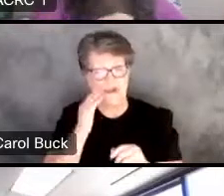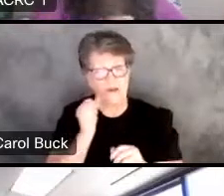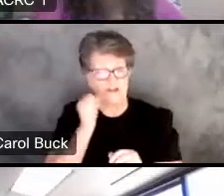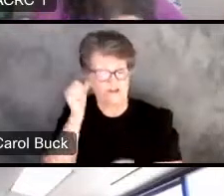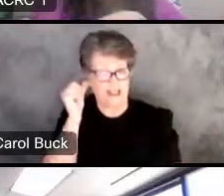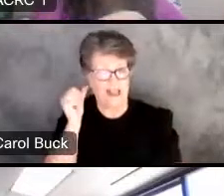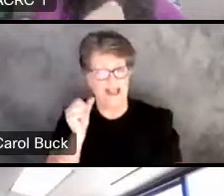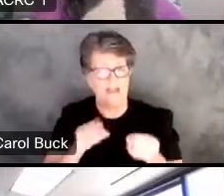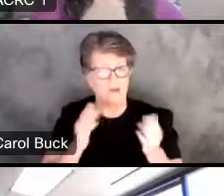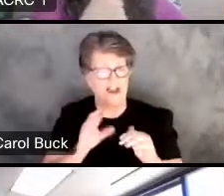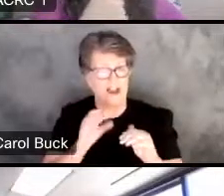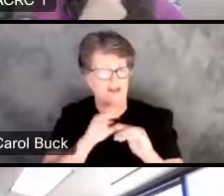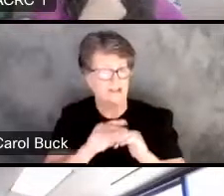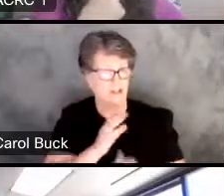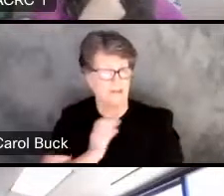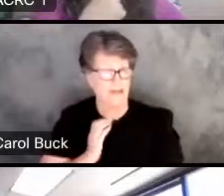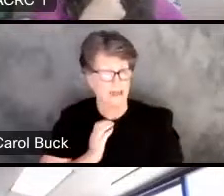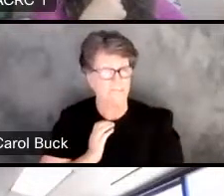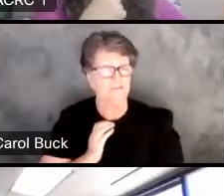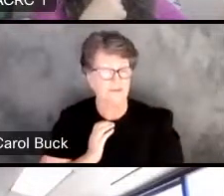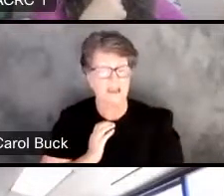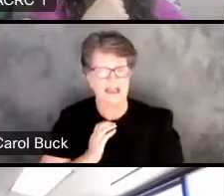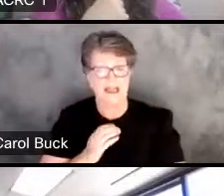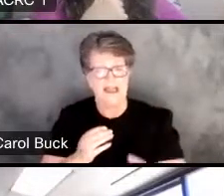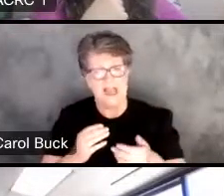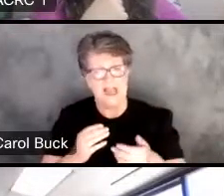our provider advisory committee, they had talked about that some